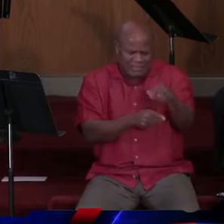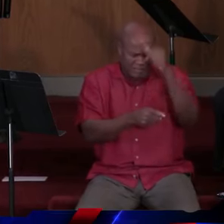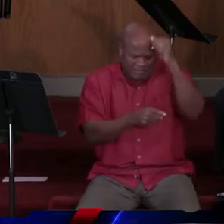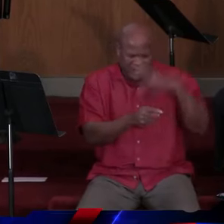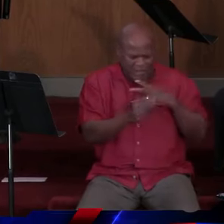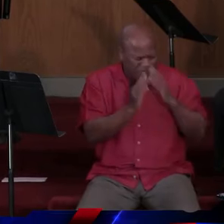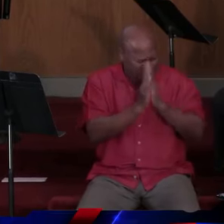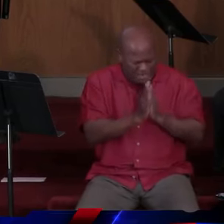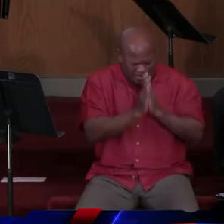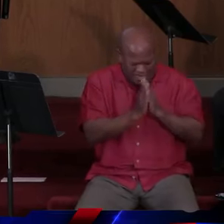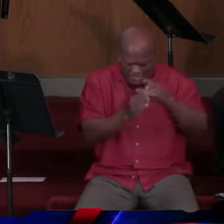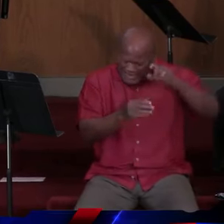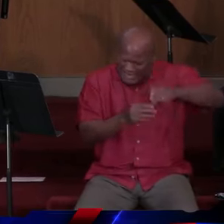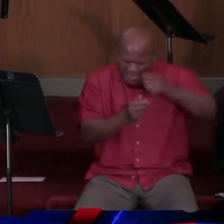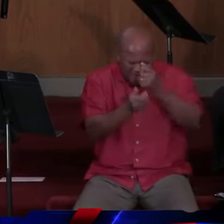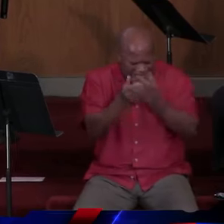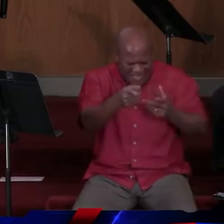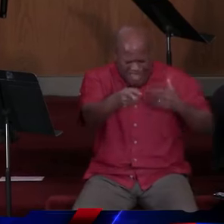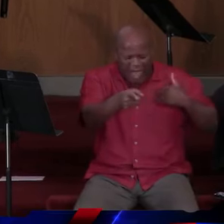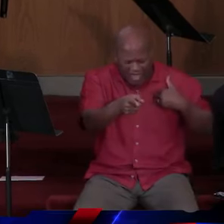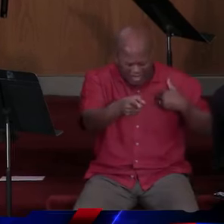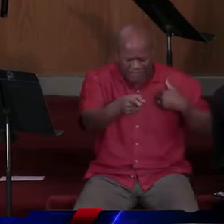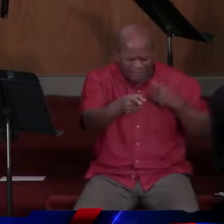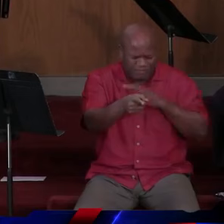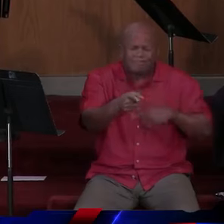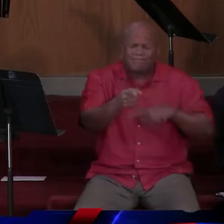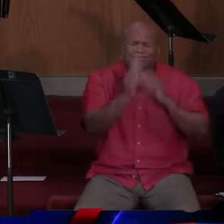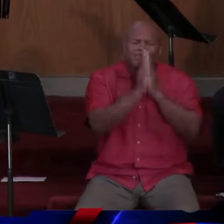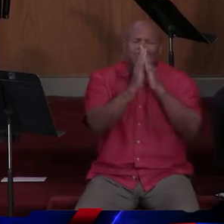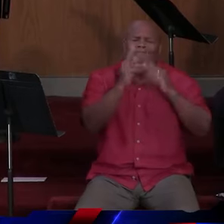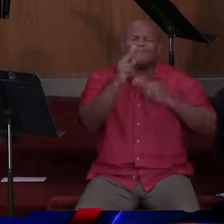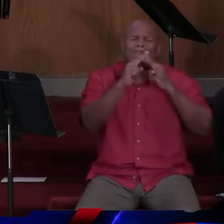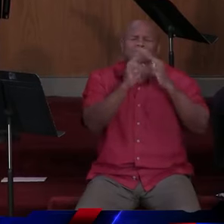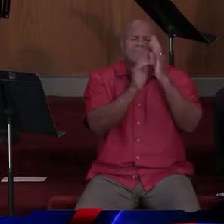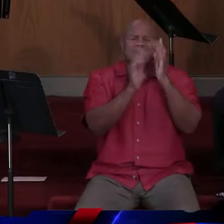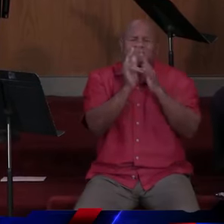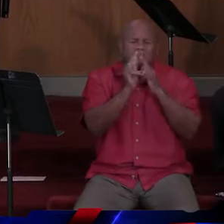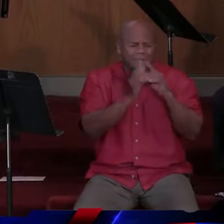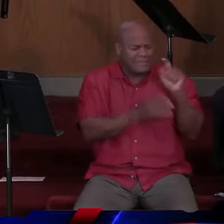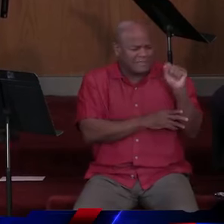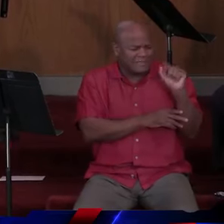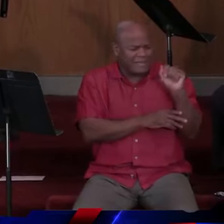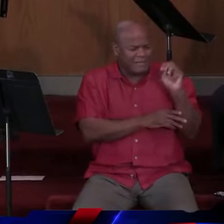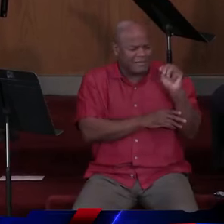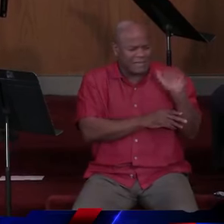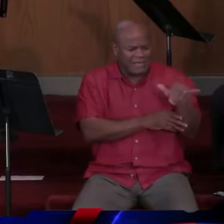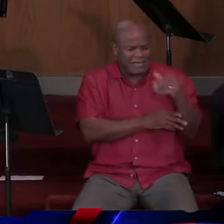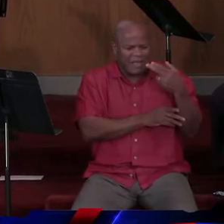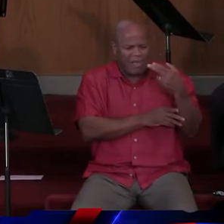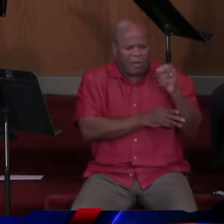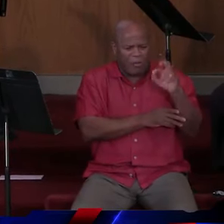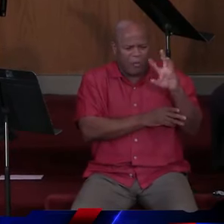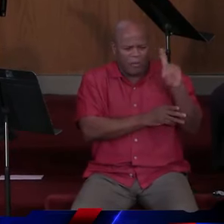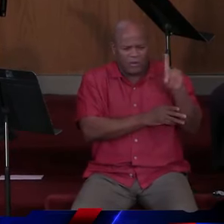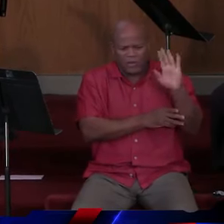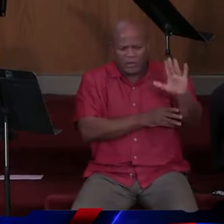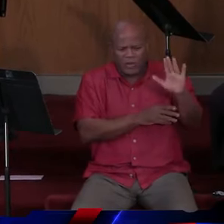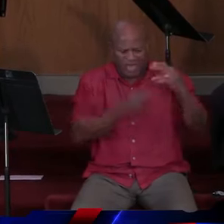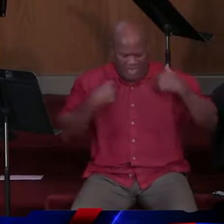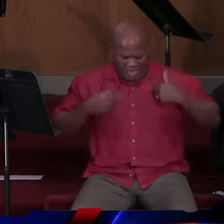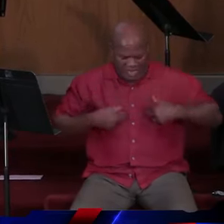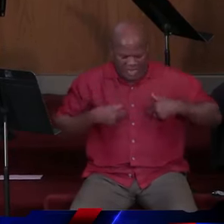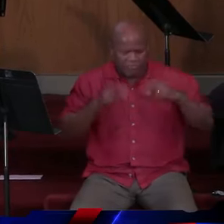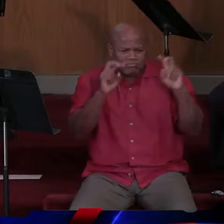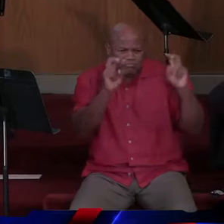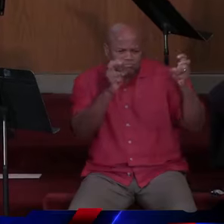every need that he has, God. We pray in the name of Jesus for Tammy Howard, God. We pray for her health issues, God,